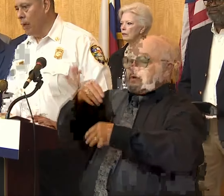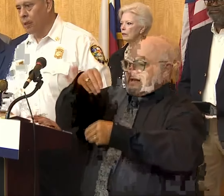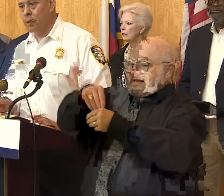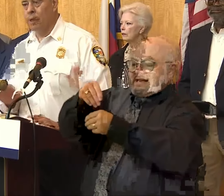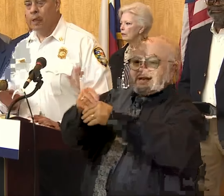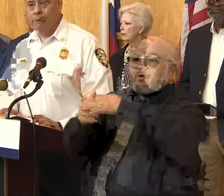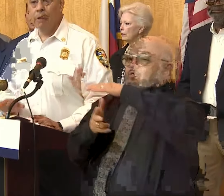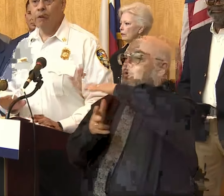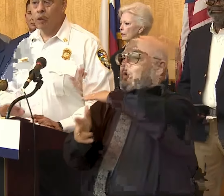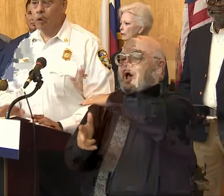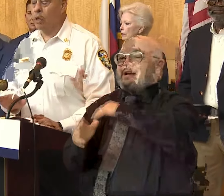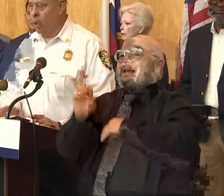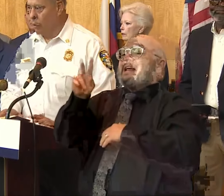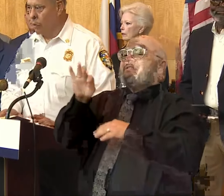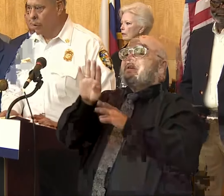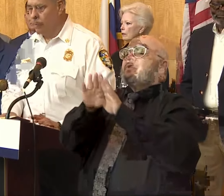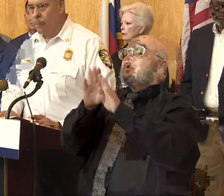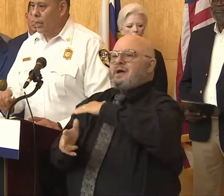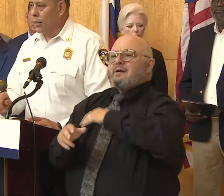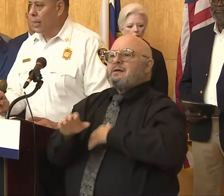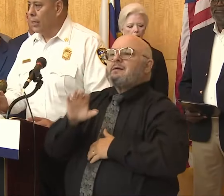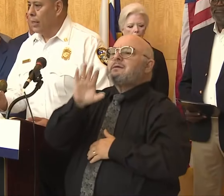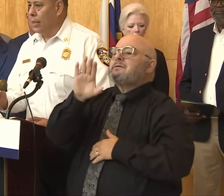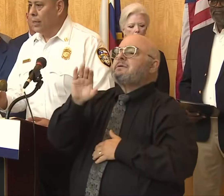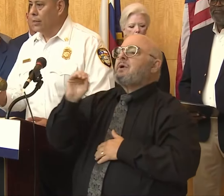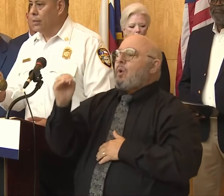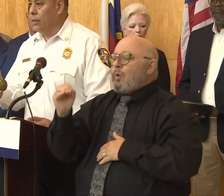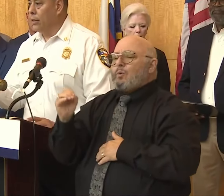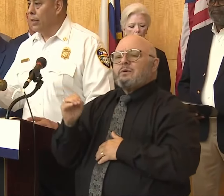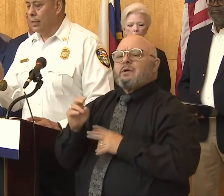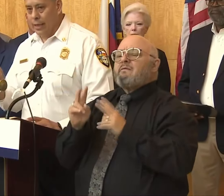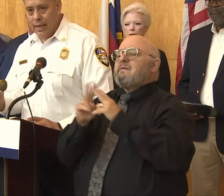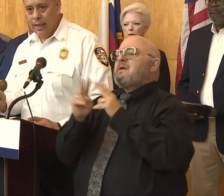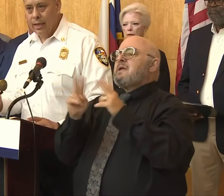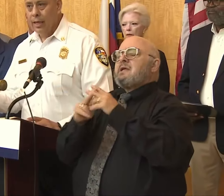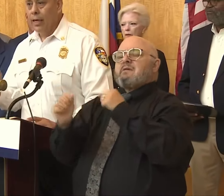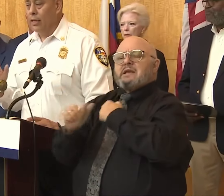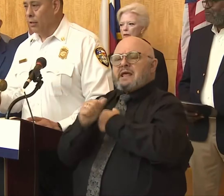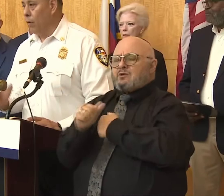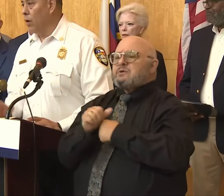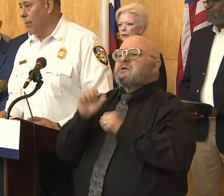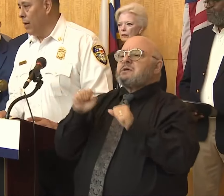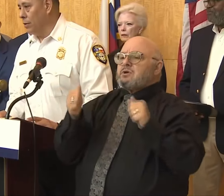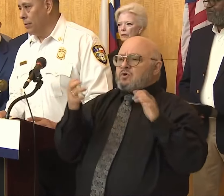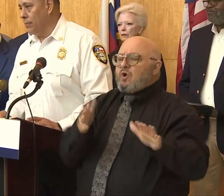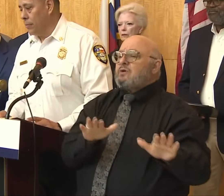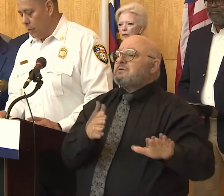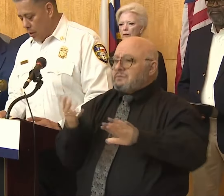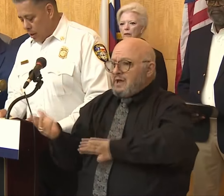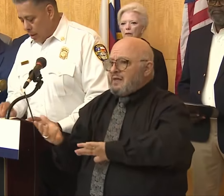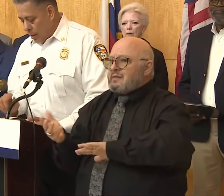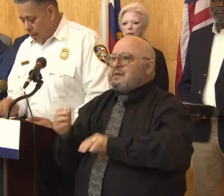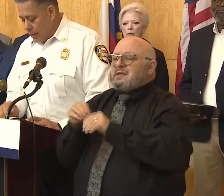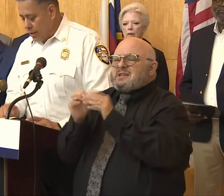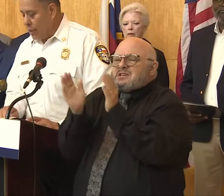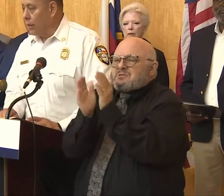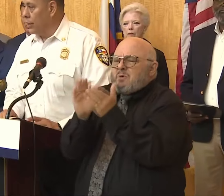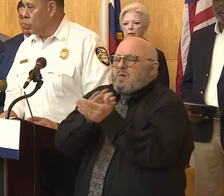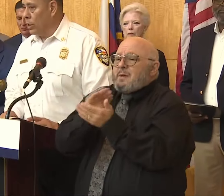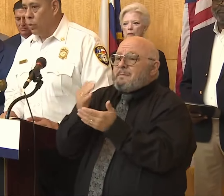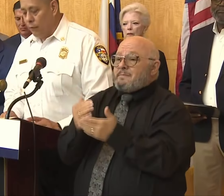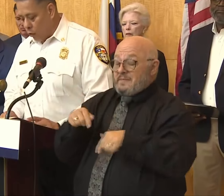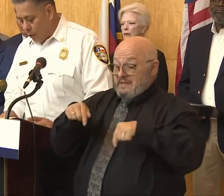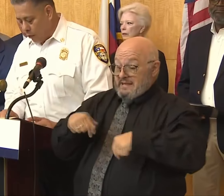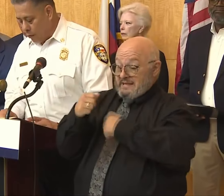the garages, even if your door is closed. Dioxide is deadly in small amounts. This year,